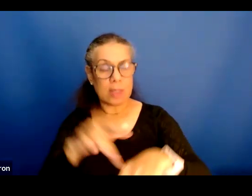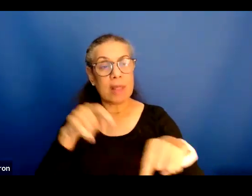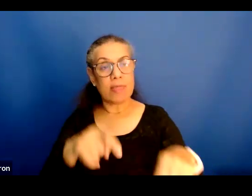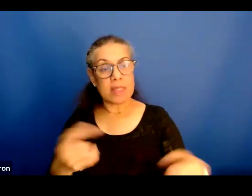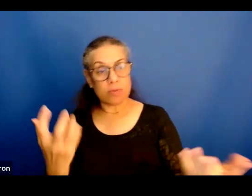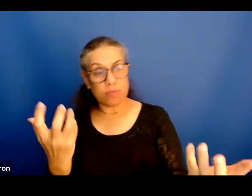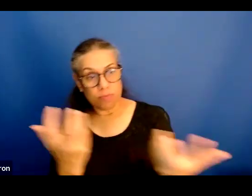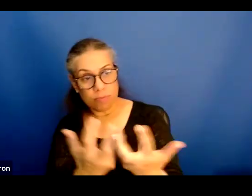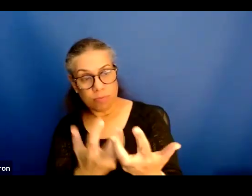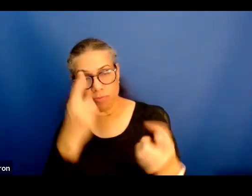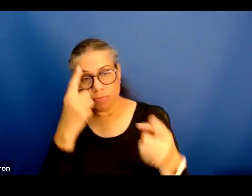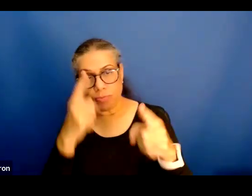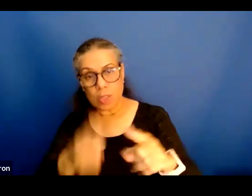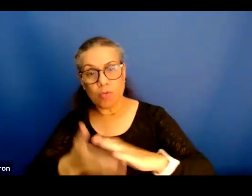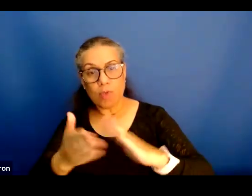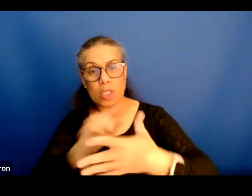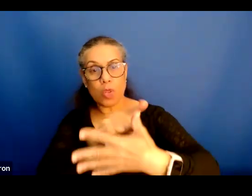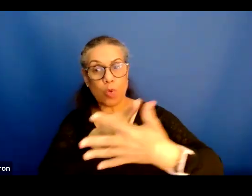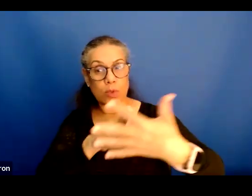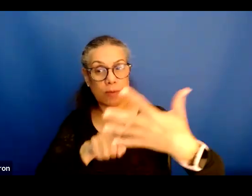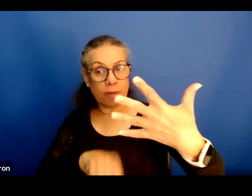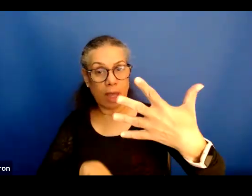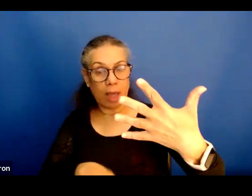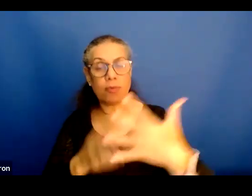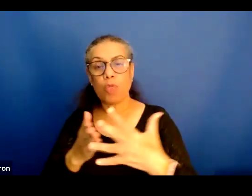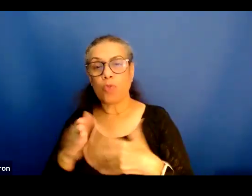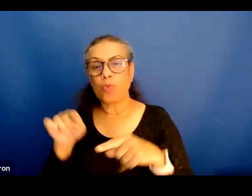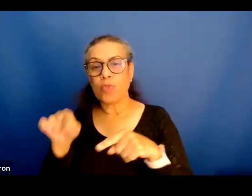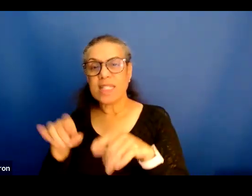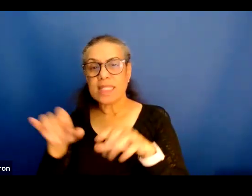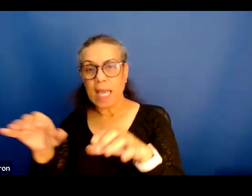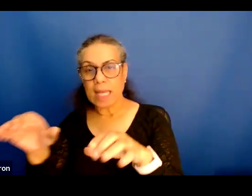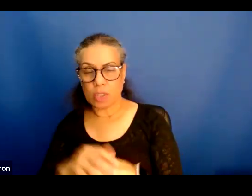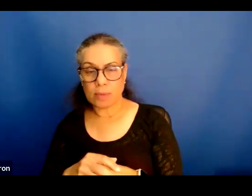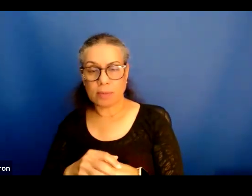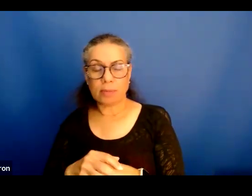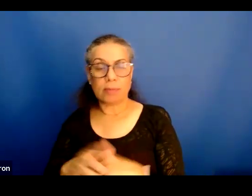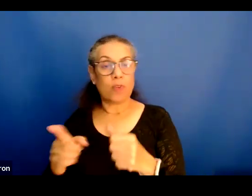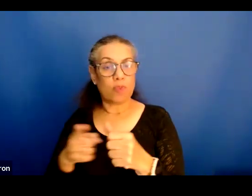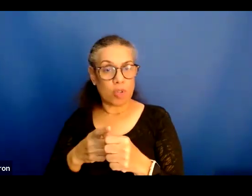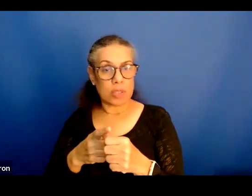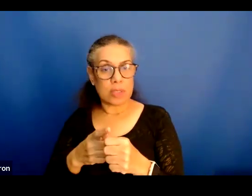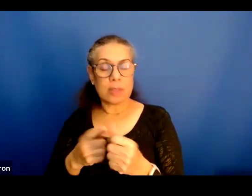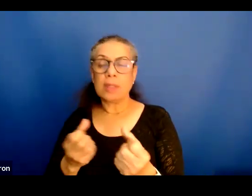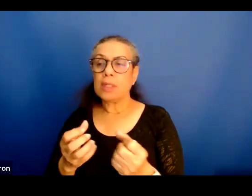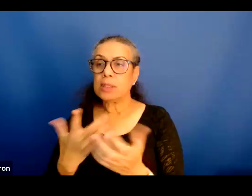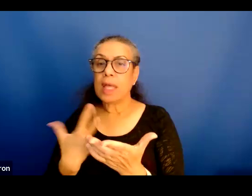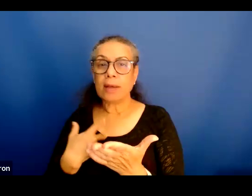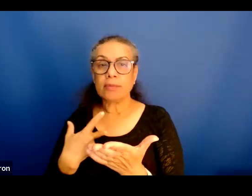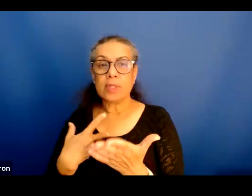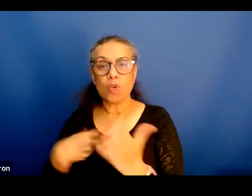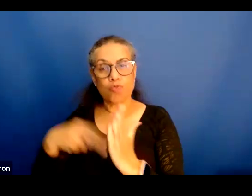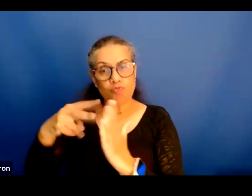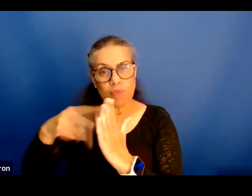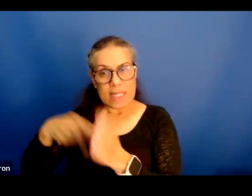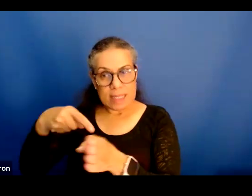and operationalizes these levers through the following actions: increase the number of centrally funded district reading